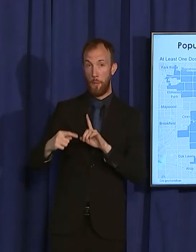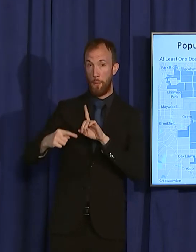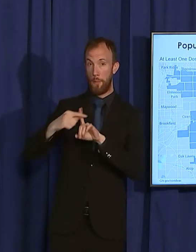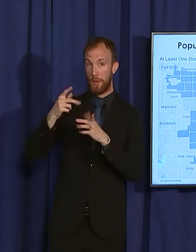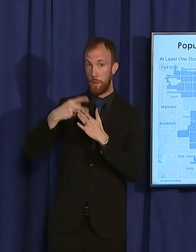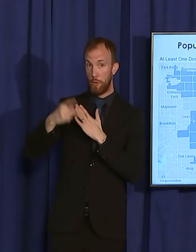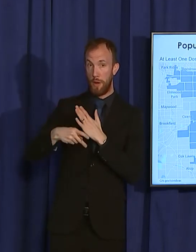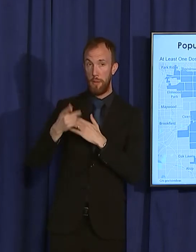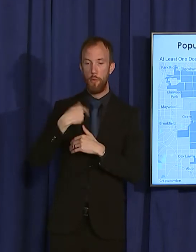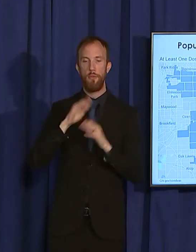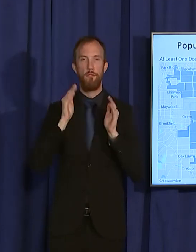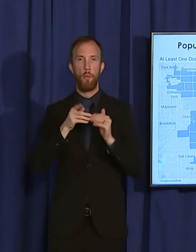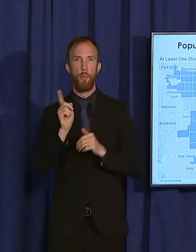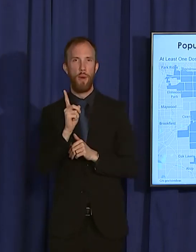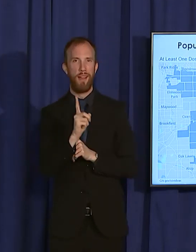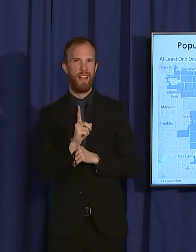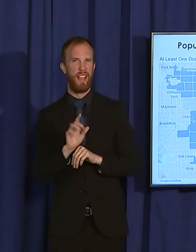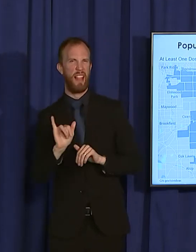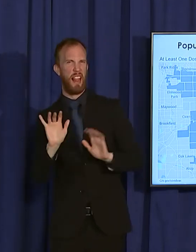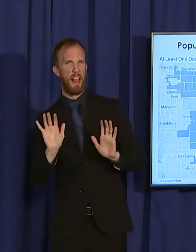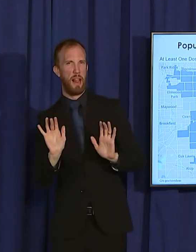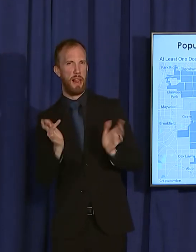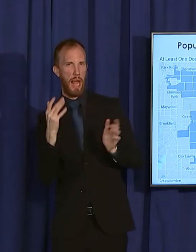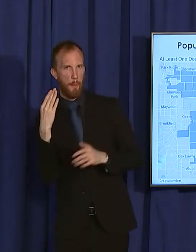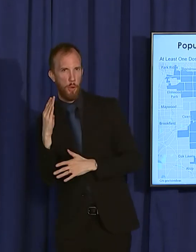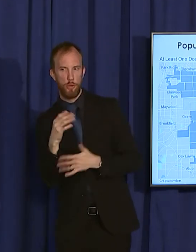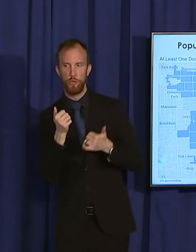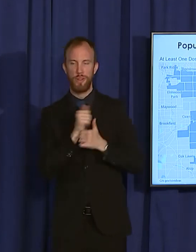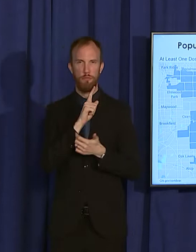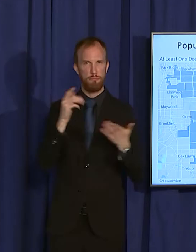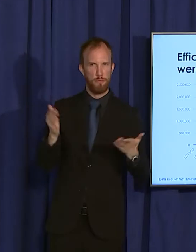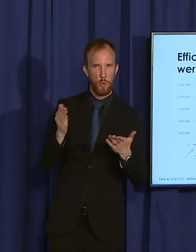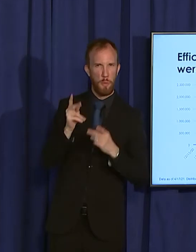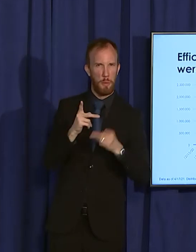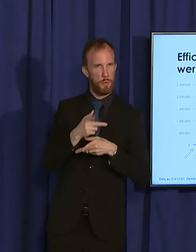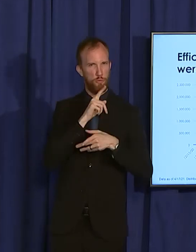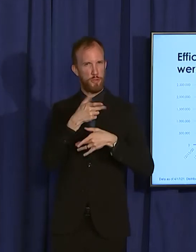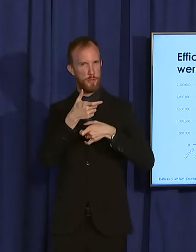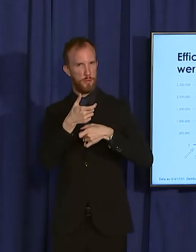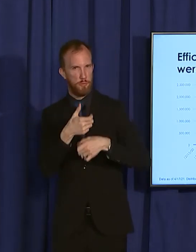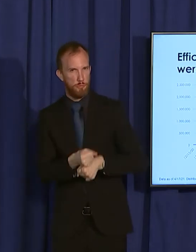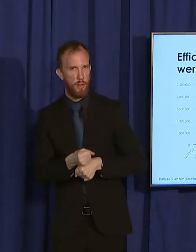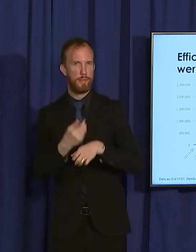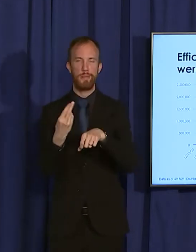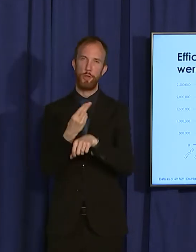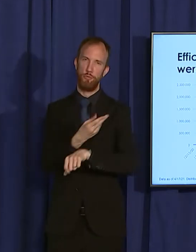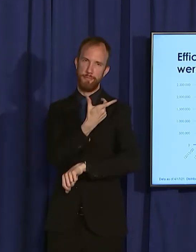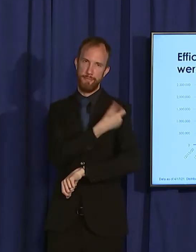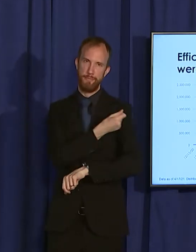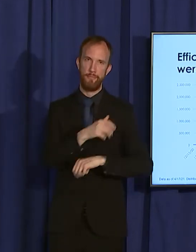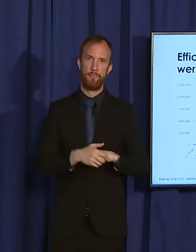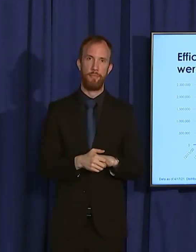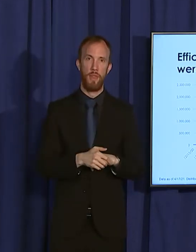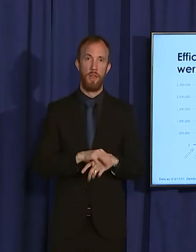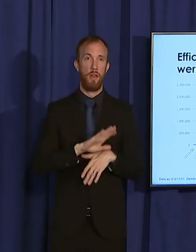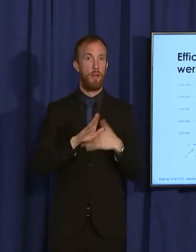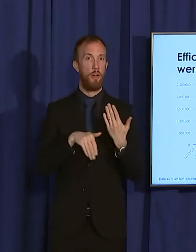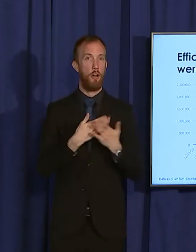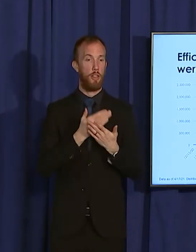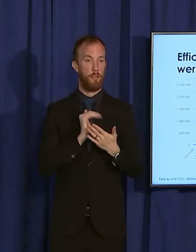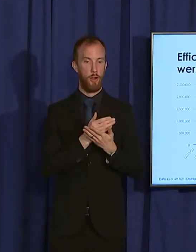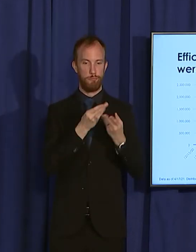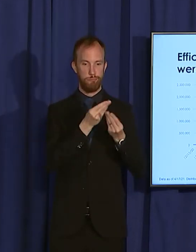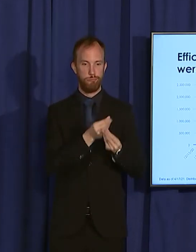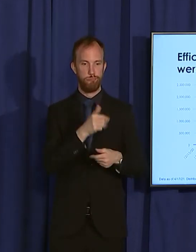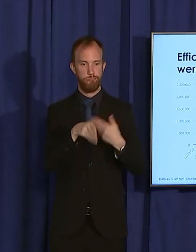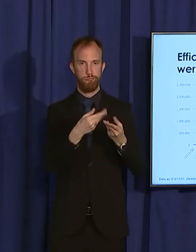in Chicago, building vaccine confidence, building vaccine convenience. We continue to meet all of our efficiency goals here